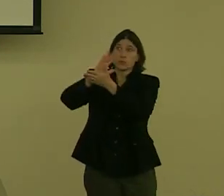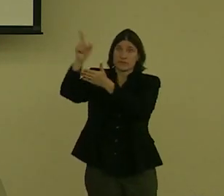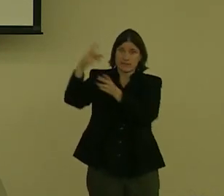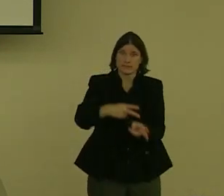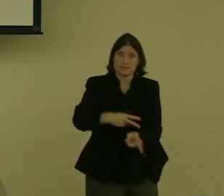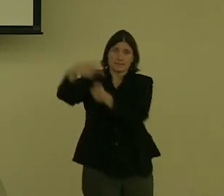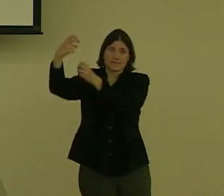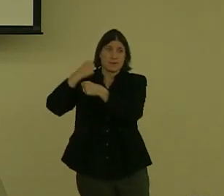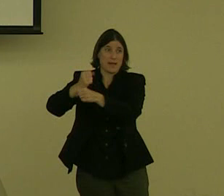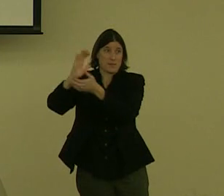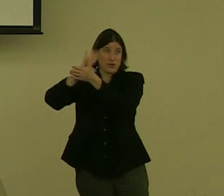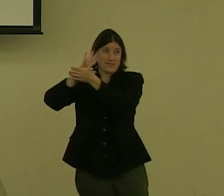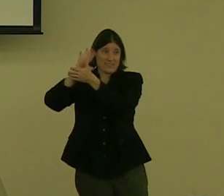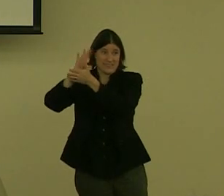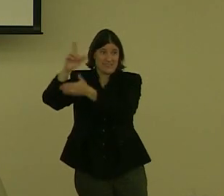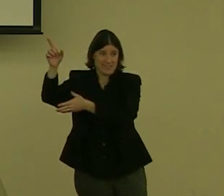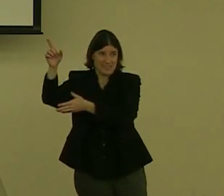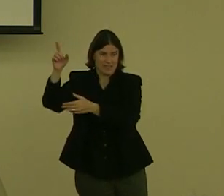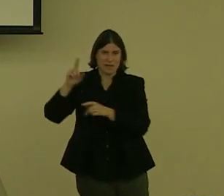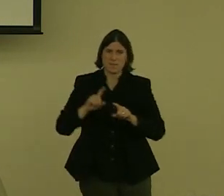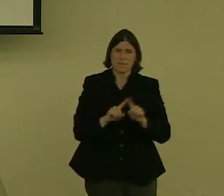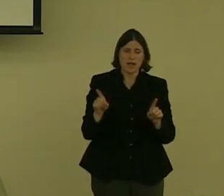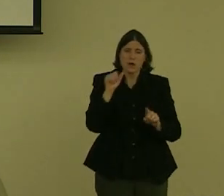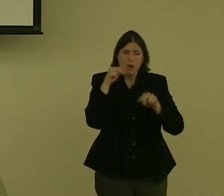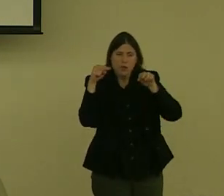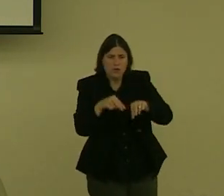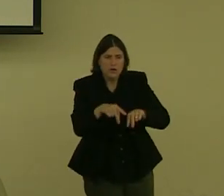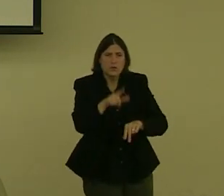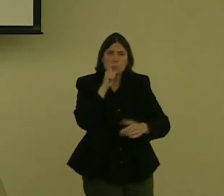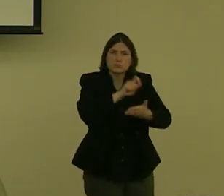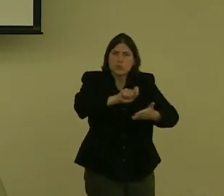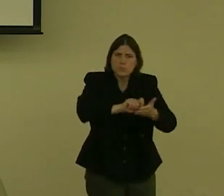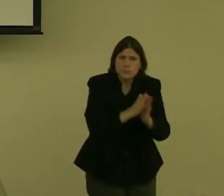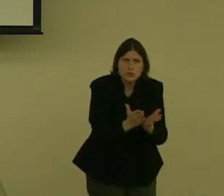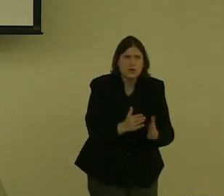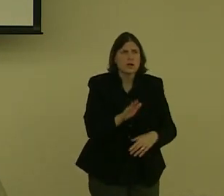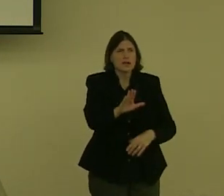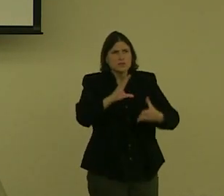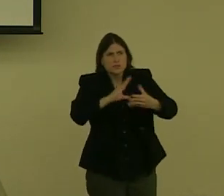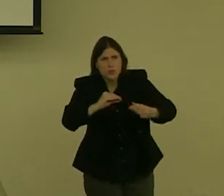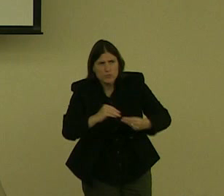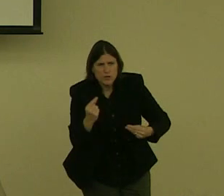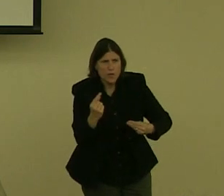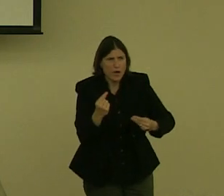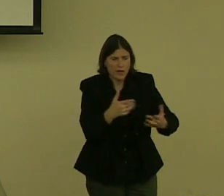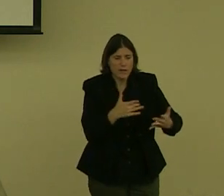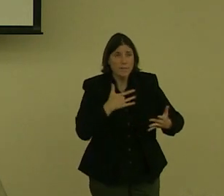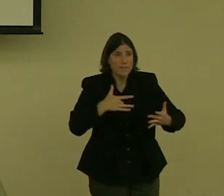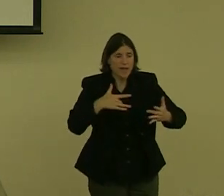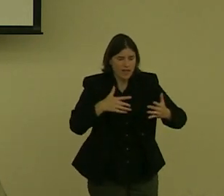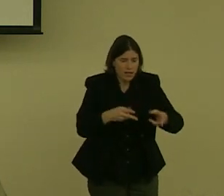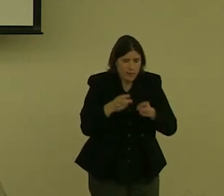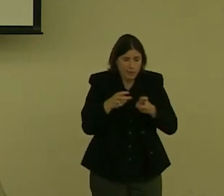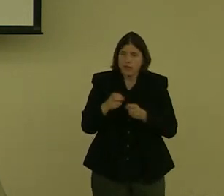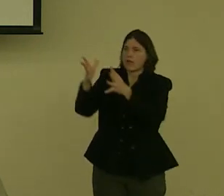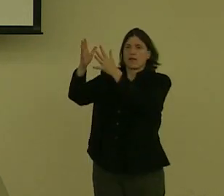my background is in studying novels. So I tend to be more interested in the auteur model, the cartoonist